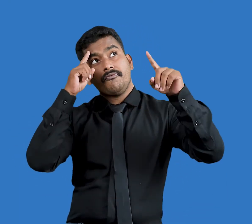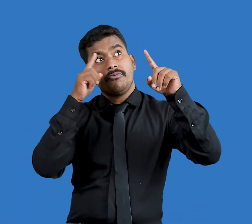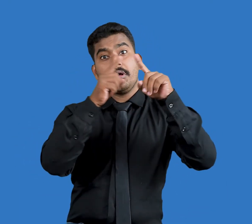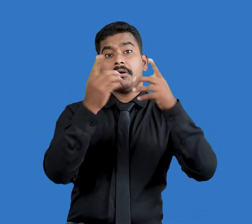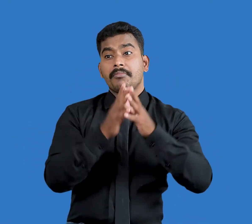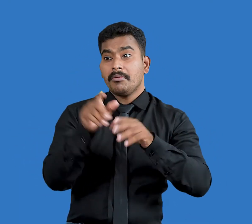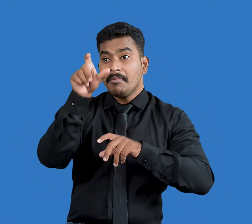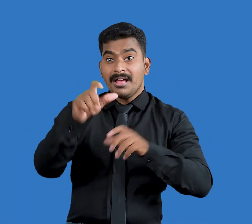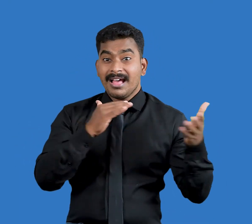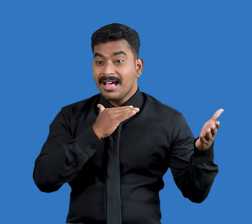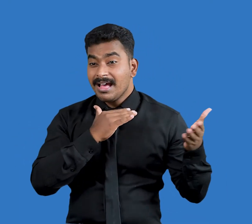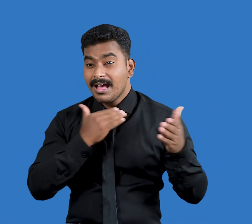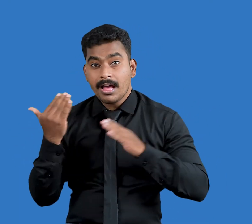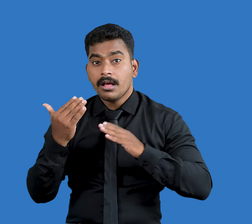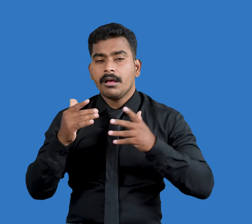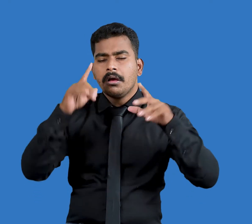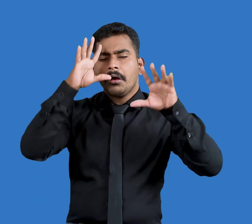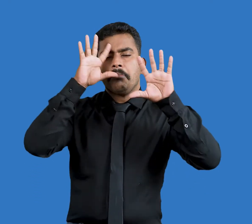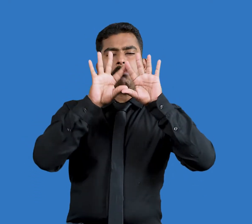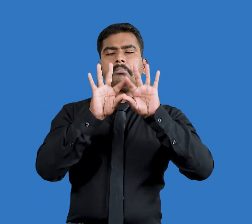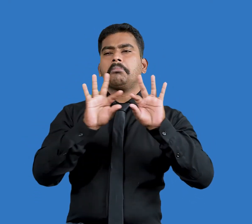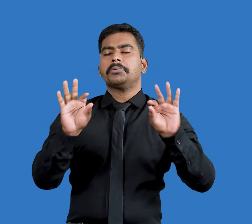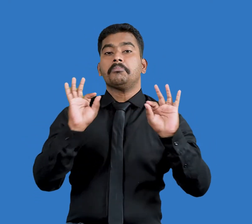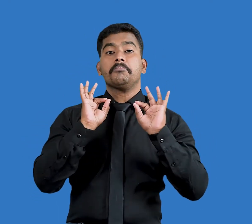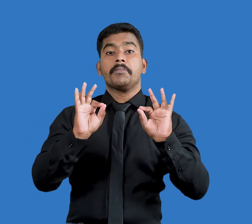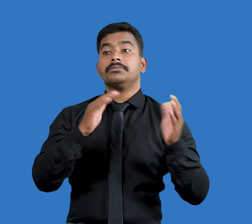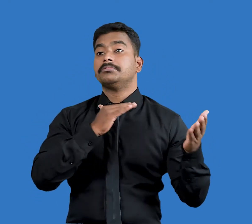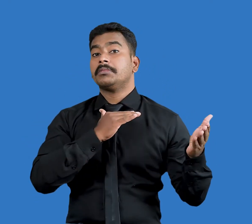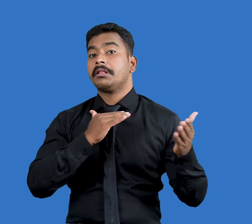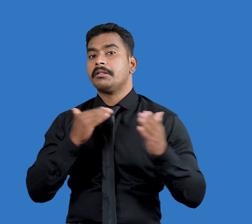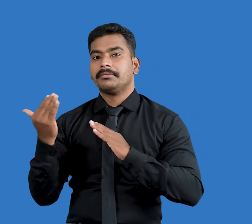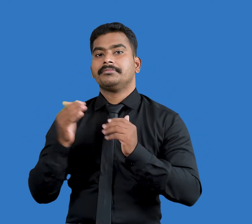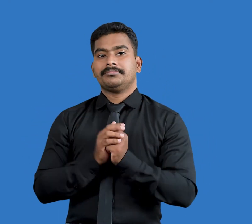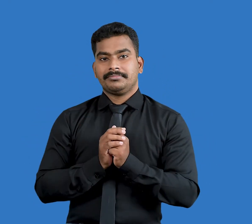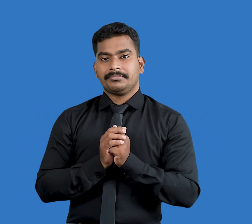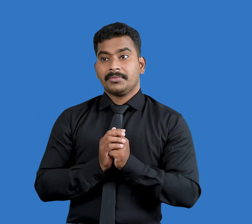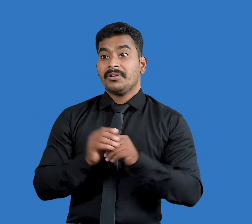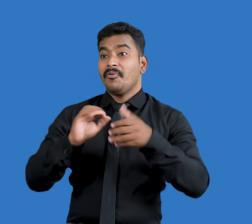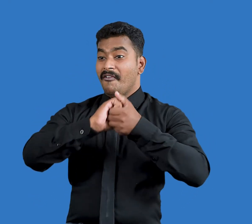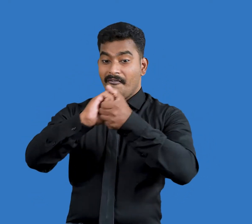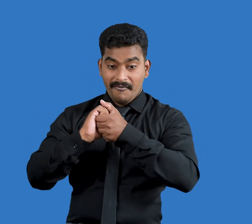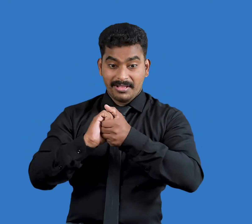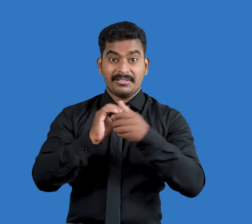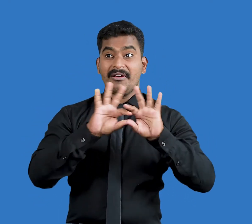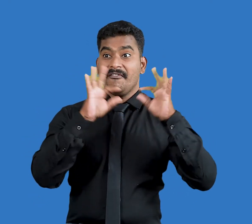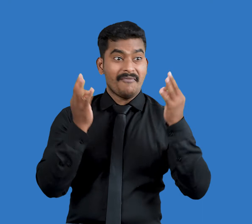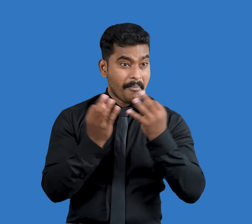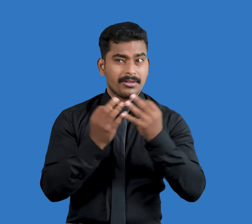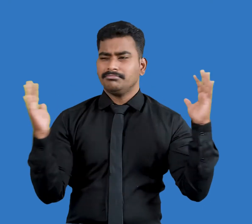life. Palliative care advocates for a good death, which is pain free and hopefully